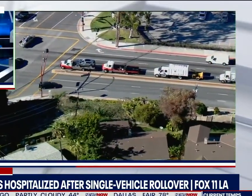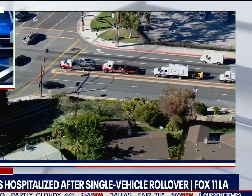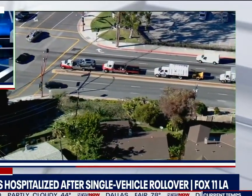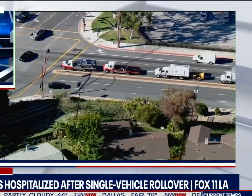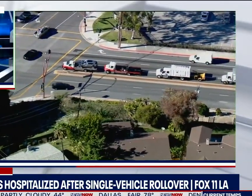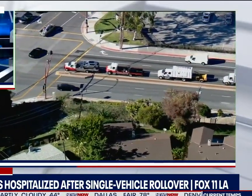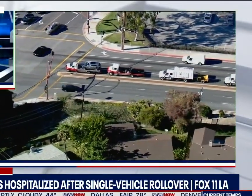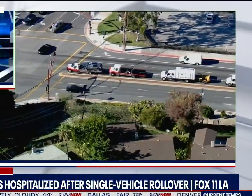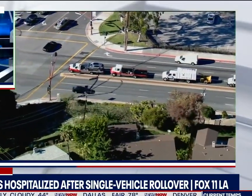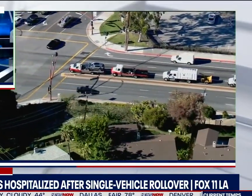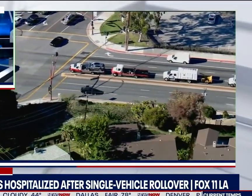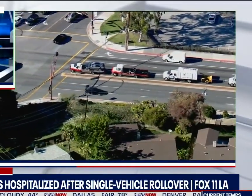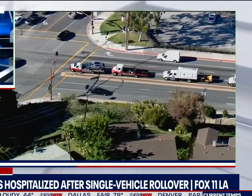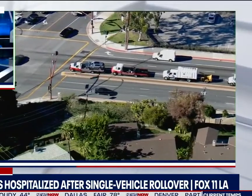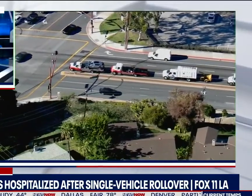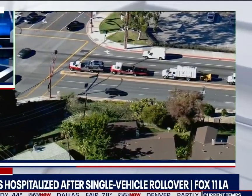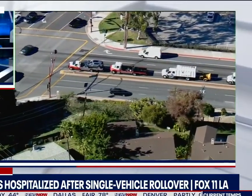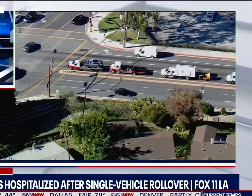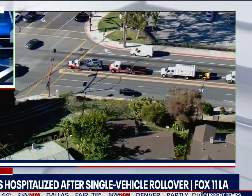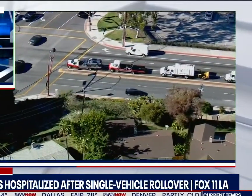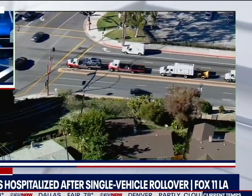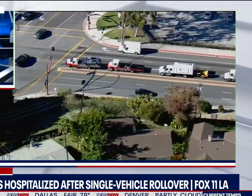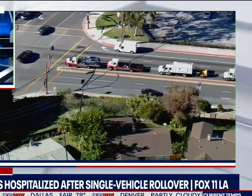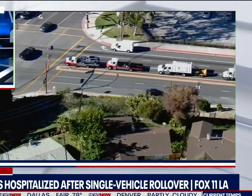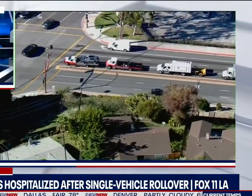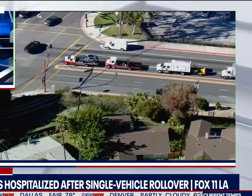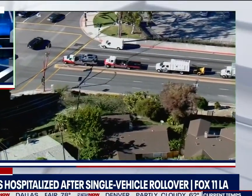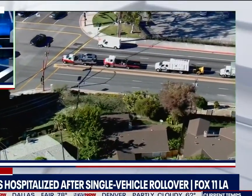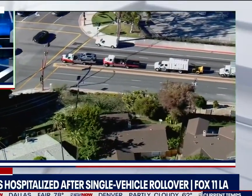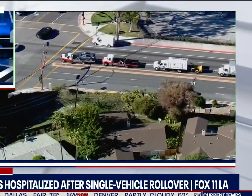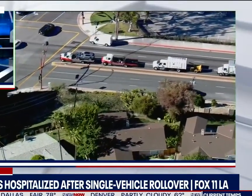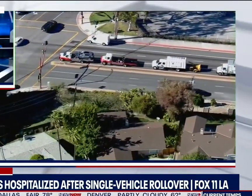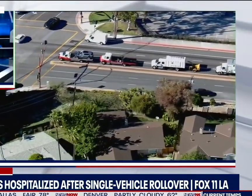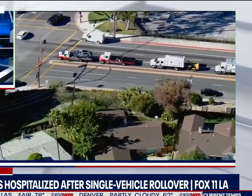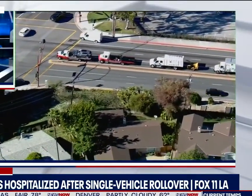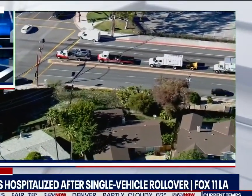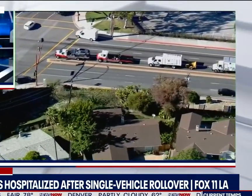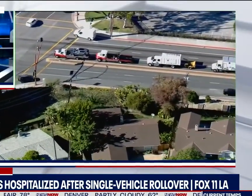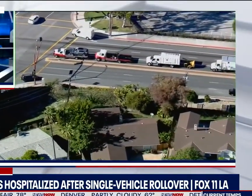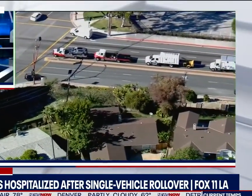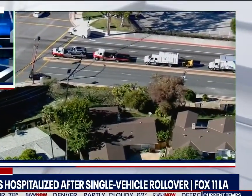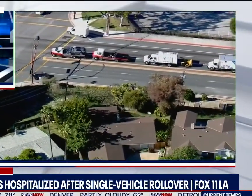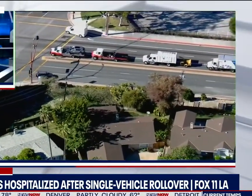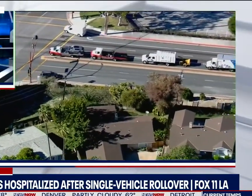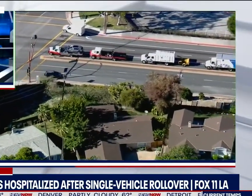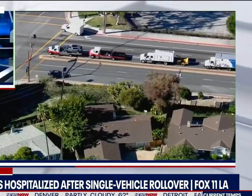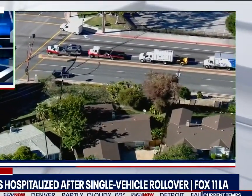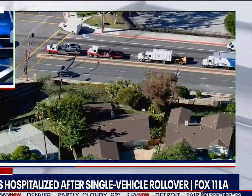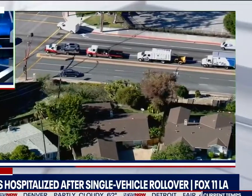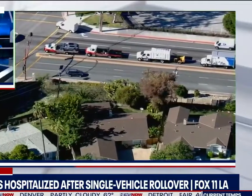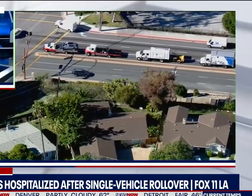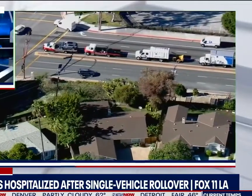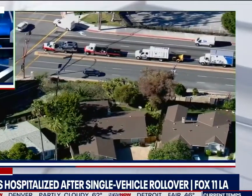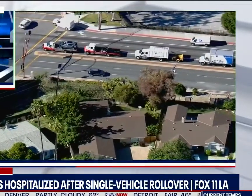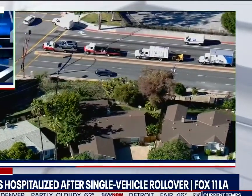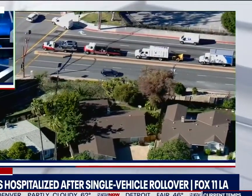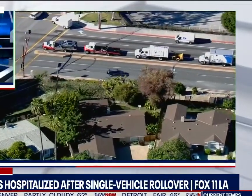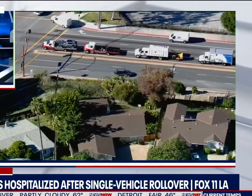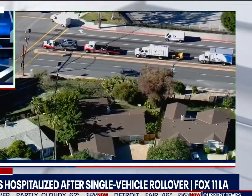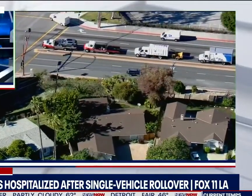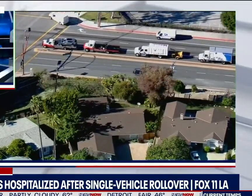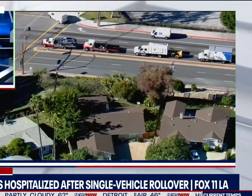killed and he survived to win 64 overall tournaments. One of the greatest names in golf. They made a movie about this. Now, we